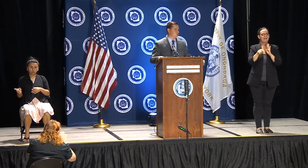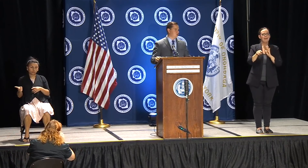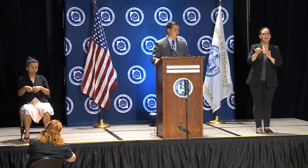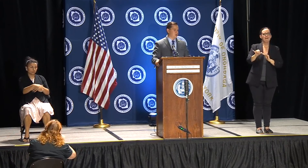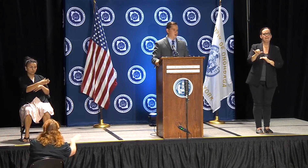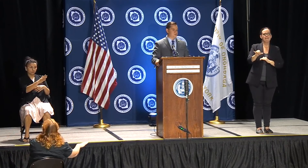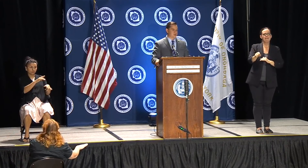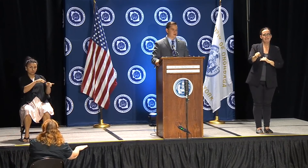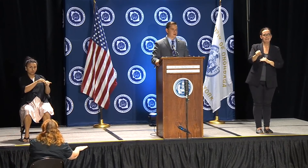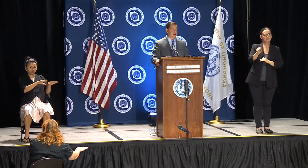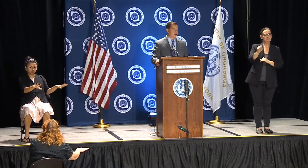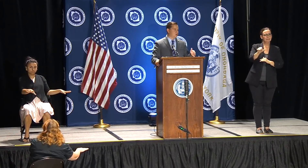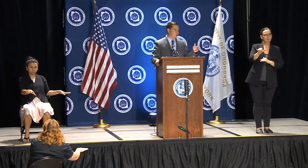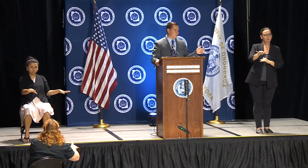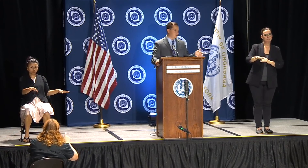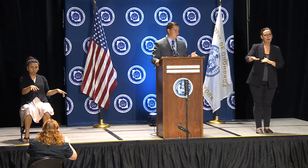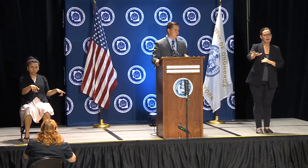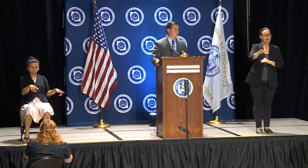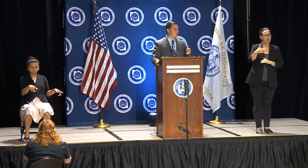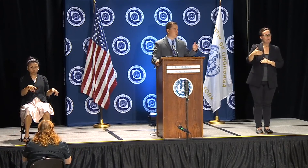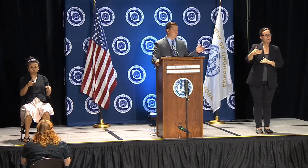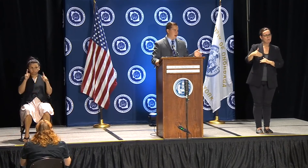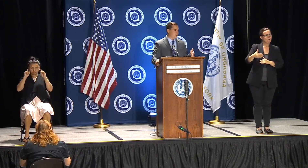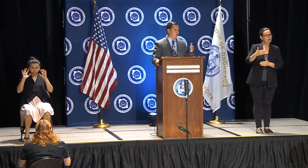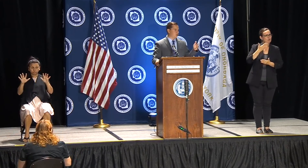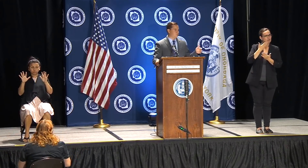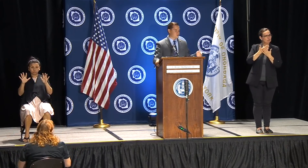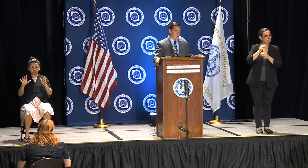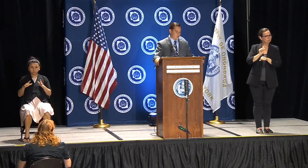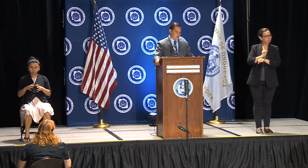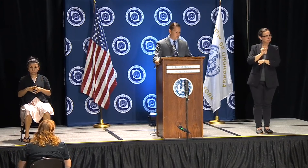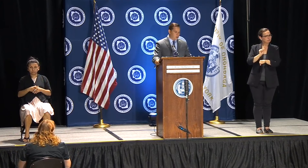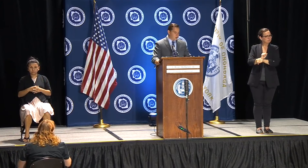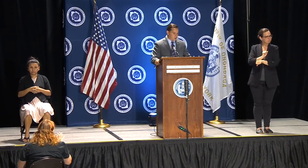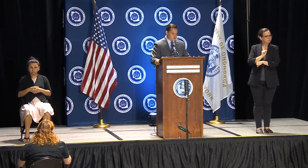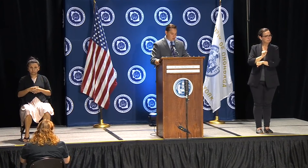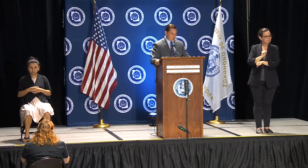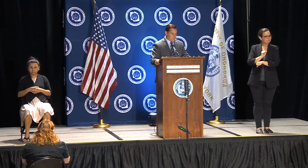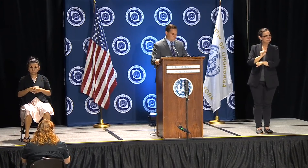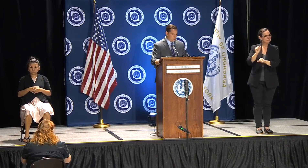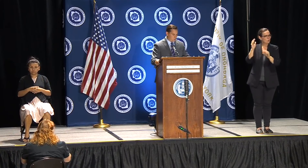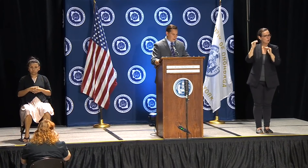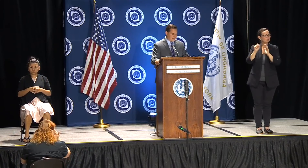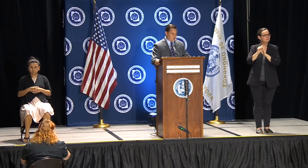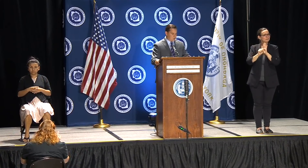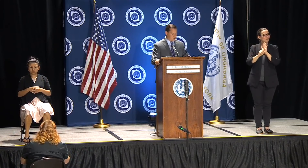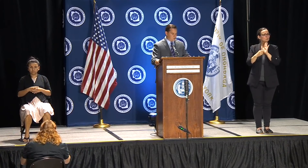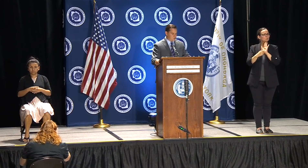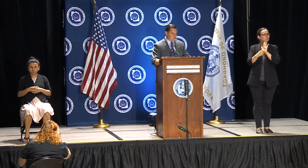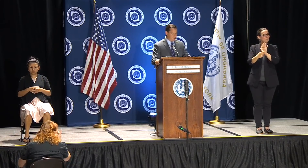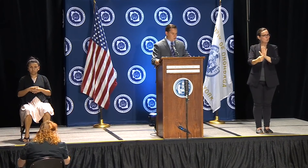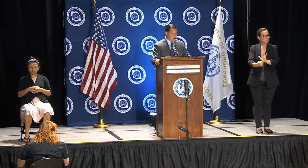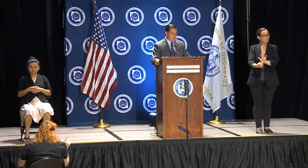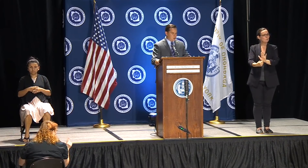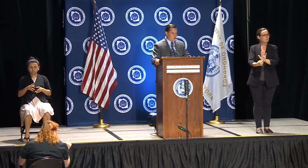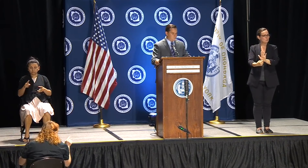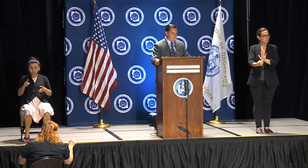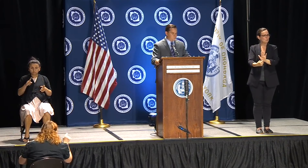by upstate into their numbers, and then we get more accurate numbers on where they are. Because in our community, we're not going